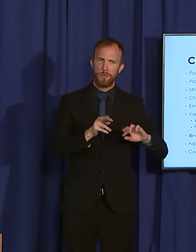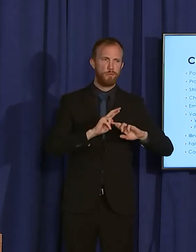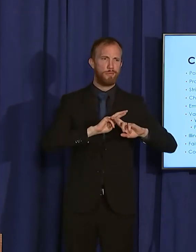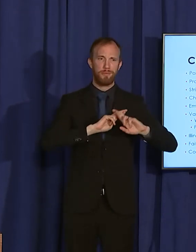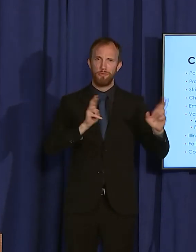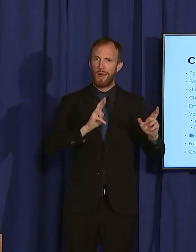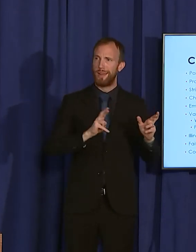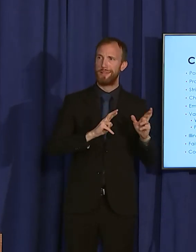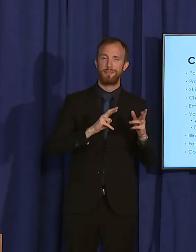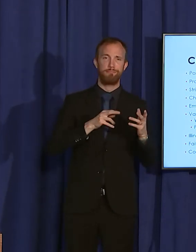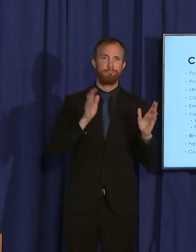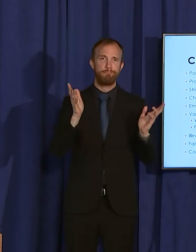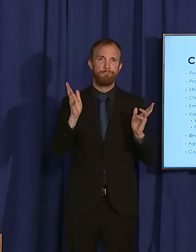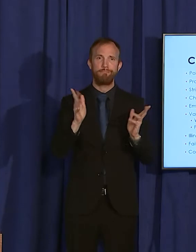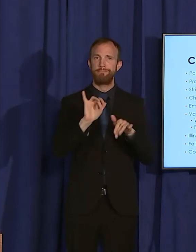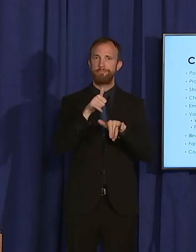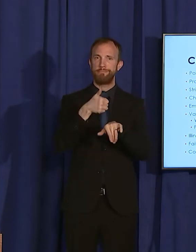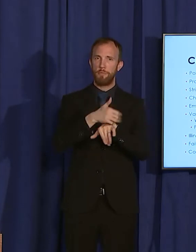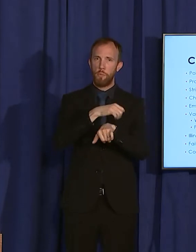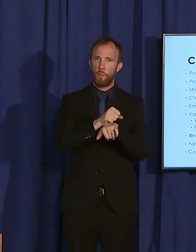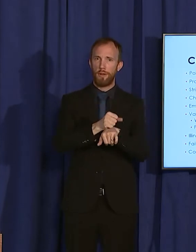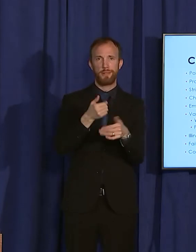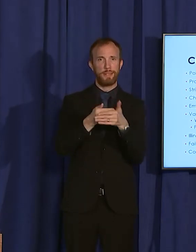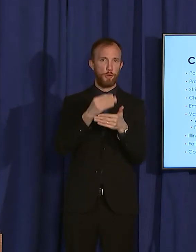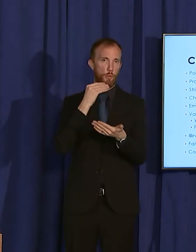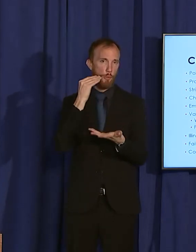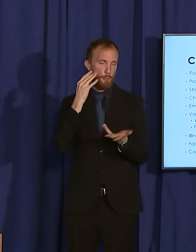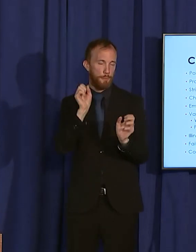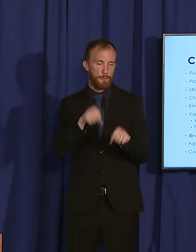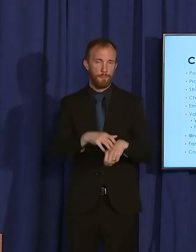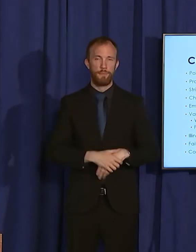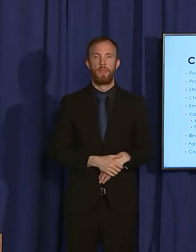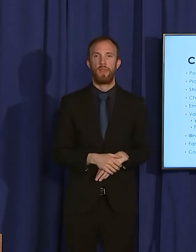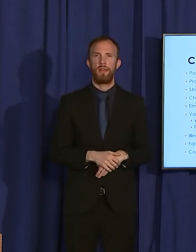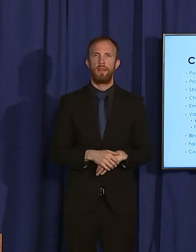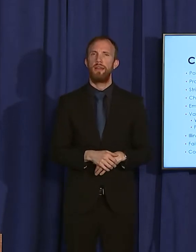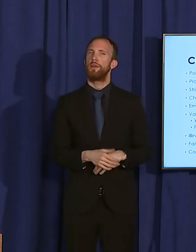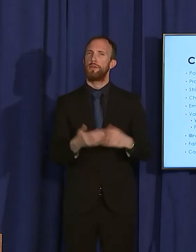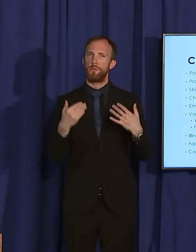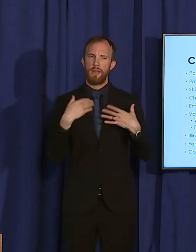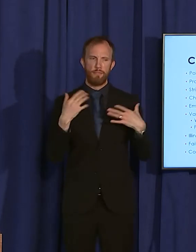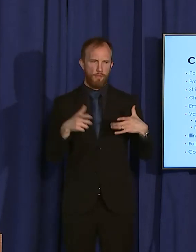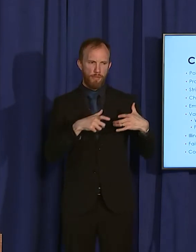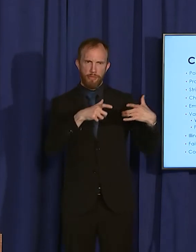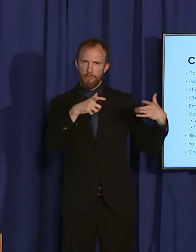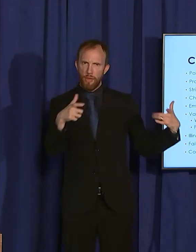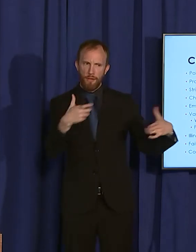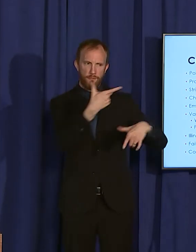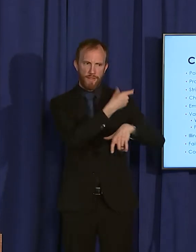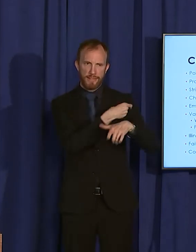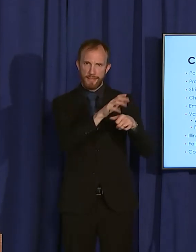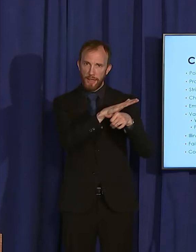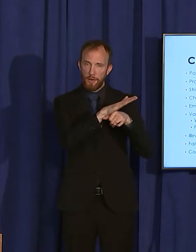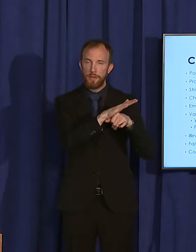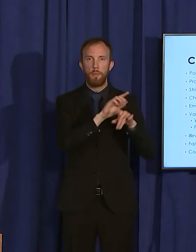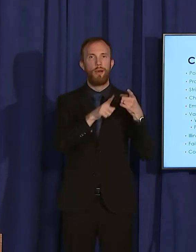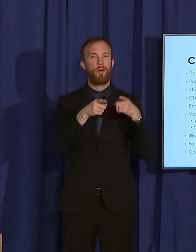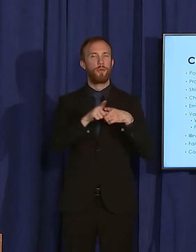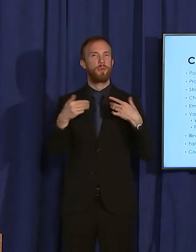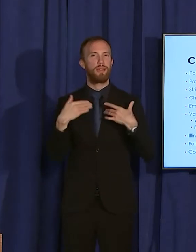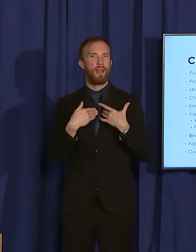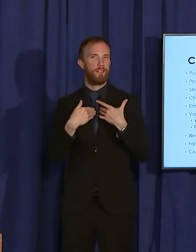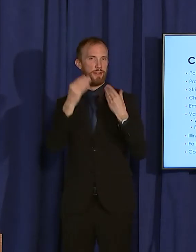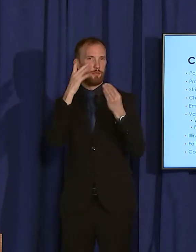for you near your home. Related to our mass vaccination sites, I want to just give a quick update related to drive-through as well as what's happening